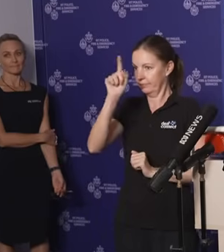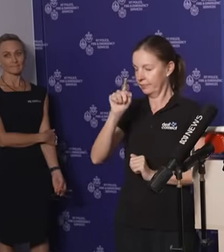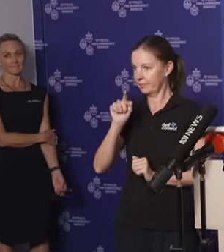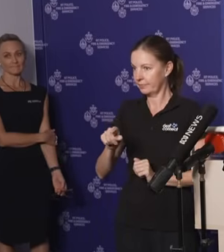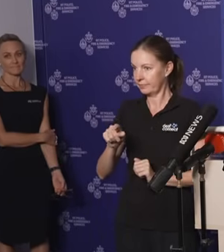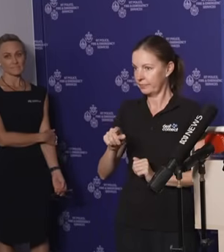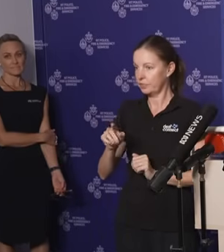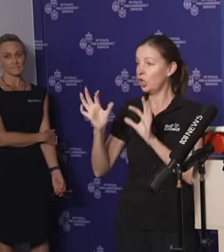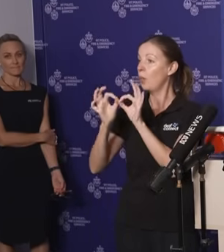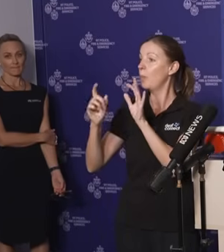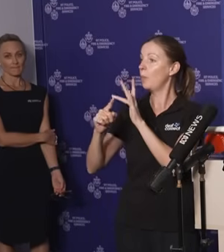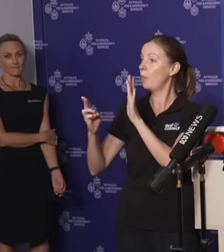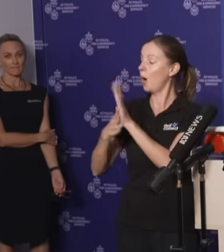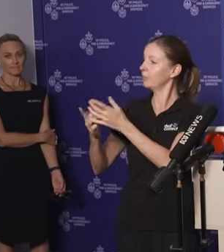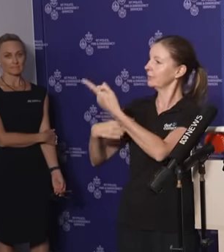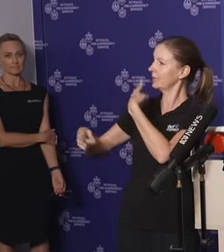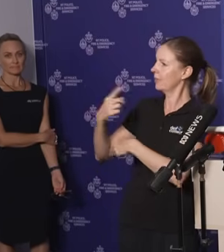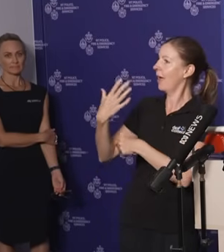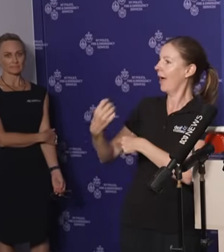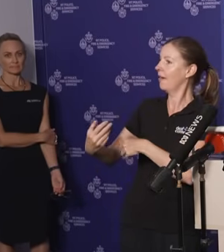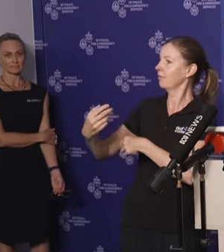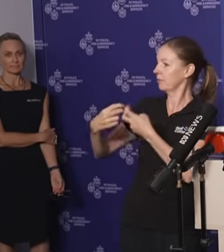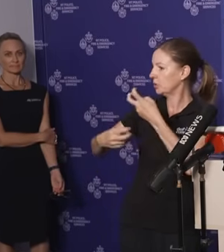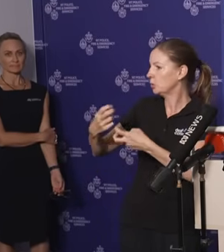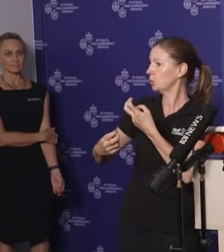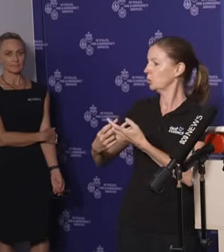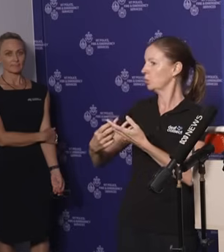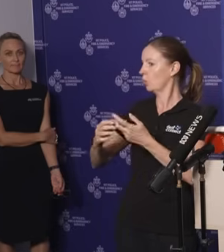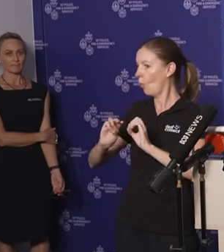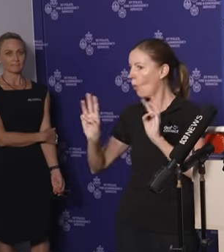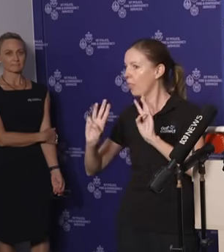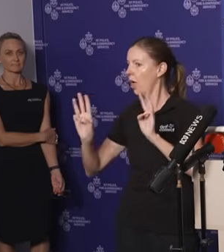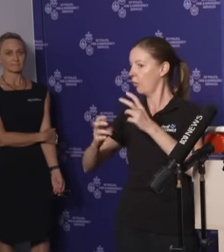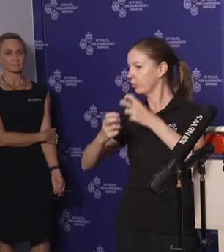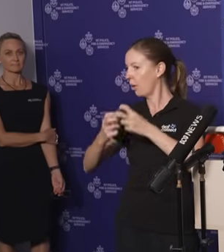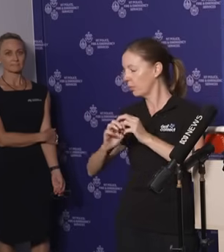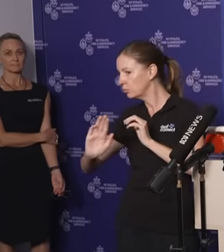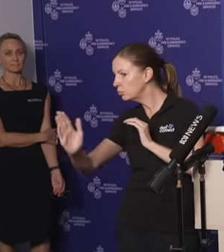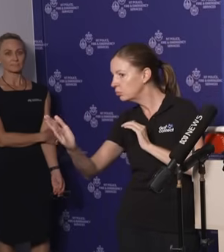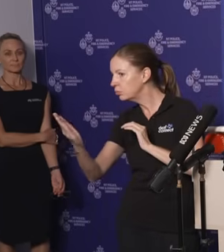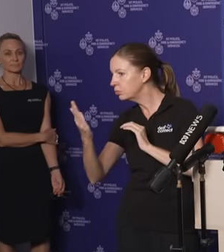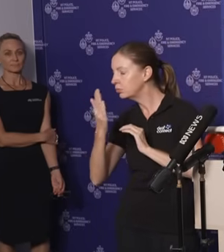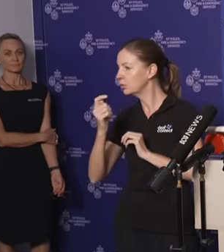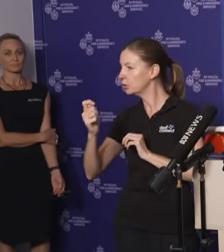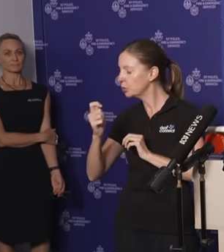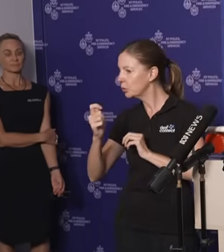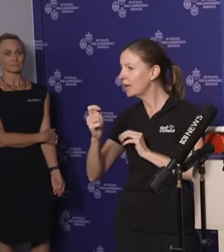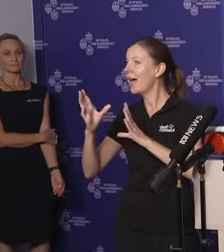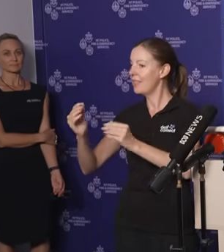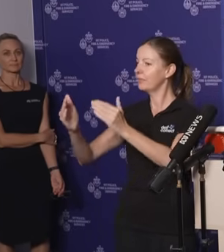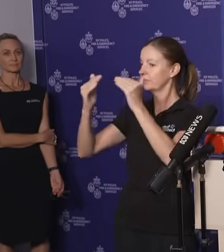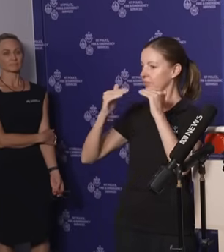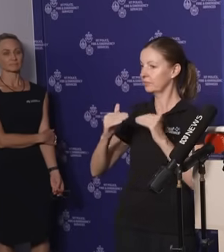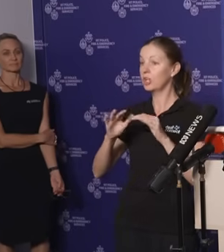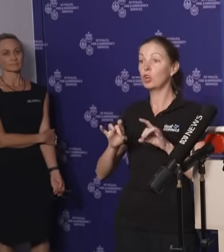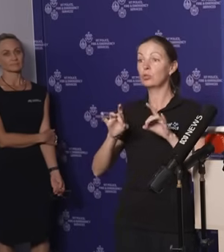Bureau tells you that there's an issue and that there's a weather problem coming towards you, and then the next piece of communication under the Australian